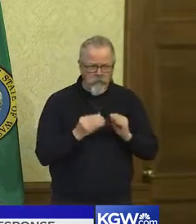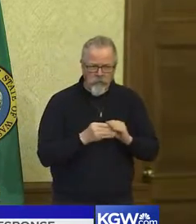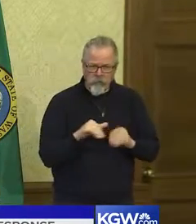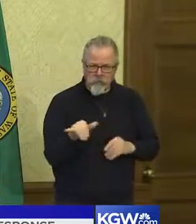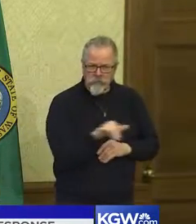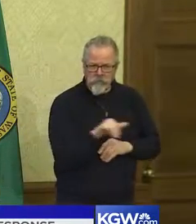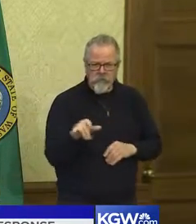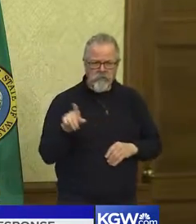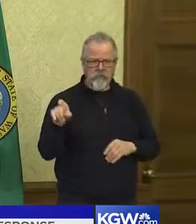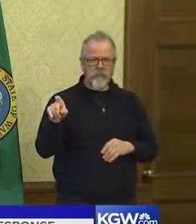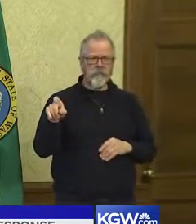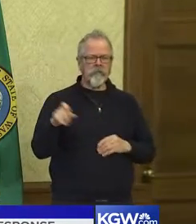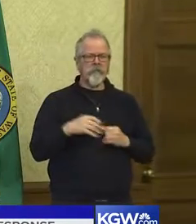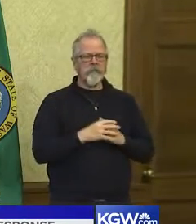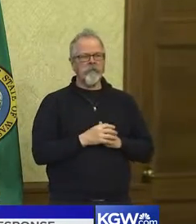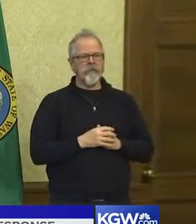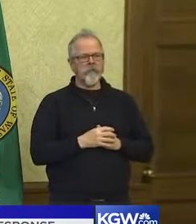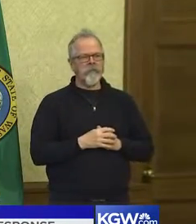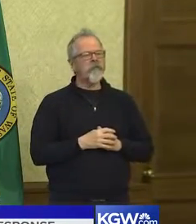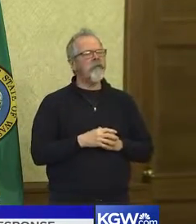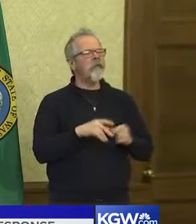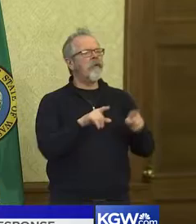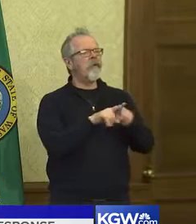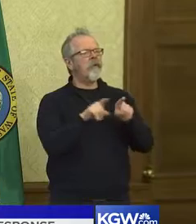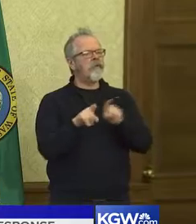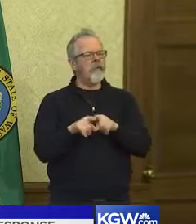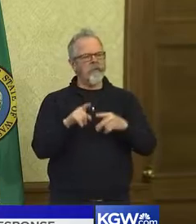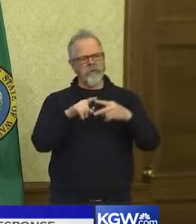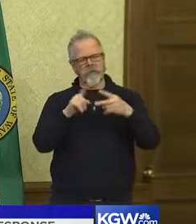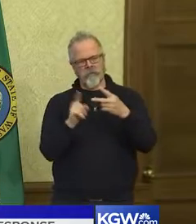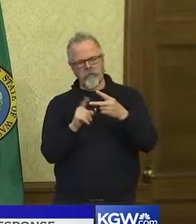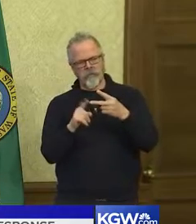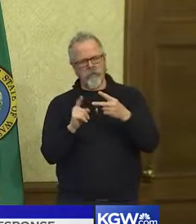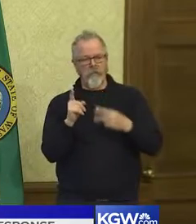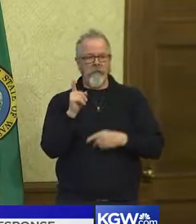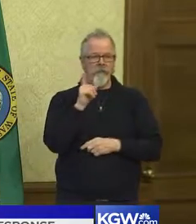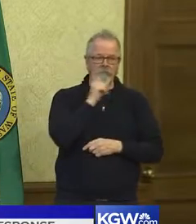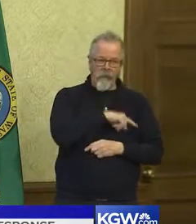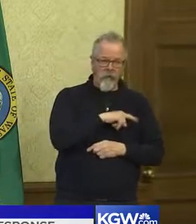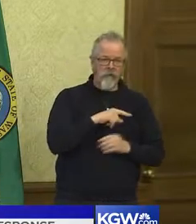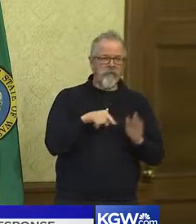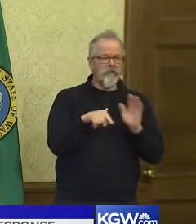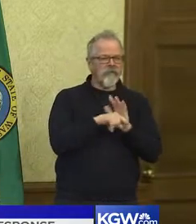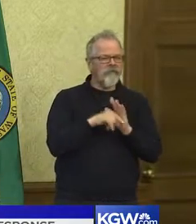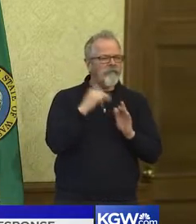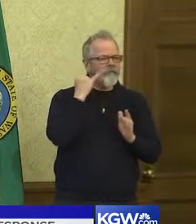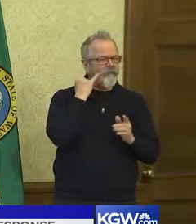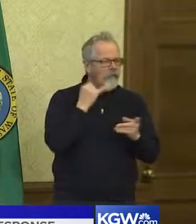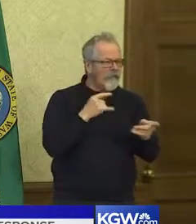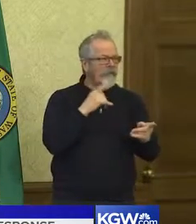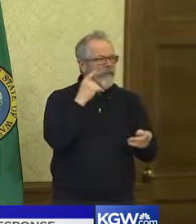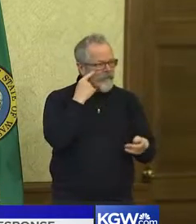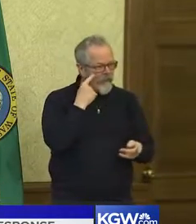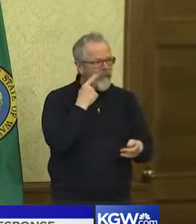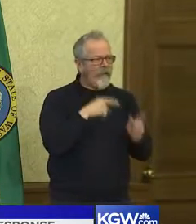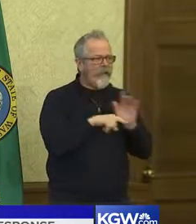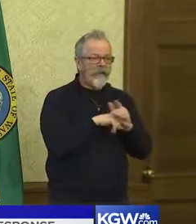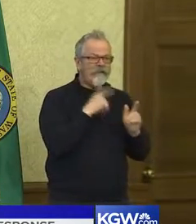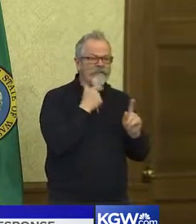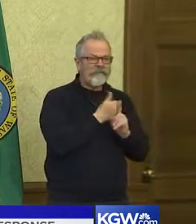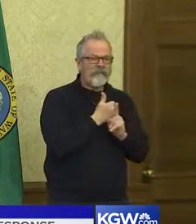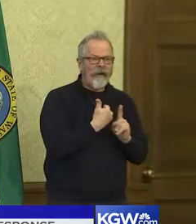There's been scattered reports of false negatives. It can occur. Fortunately, it seems to be a relatively small number. It